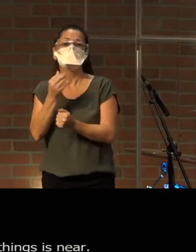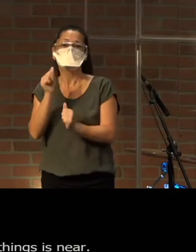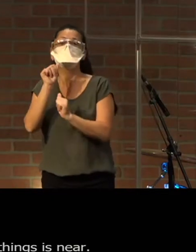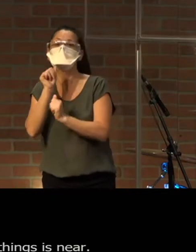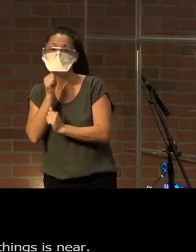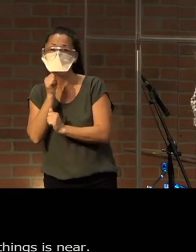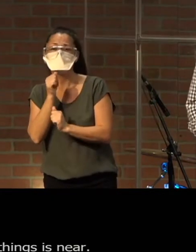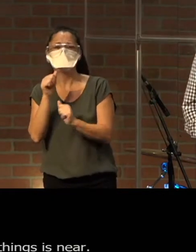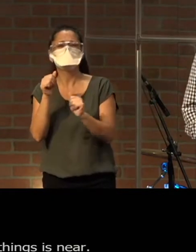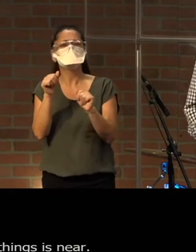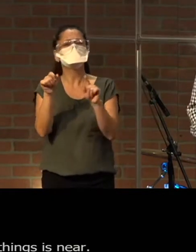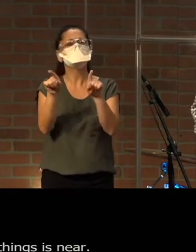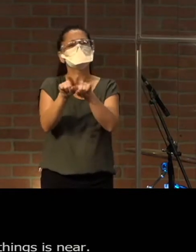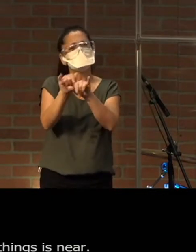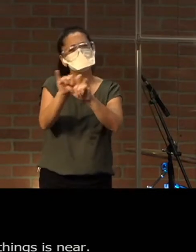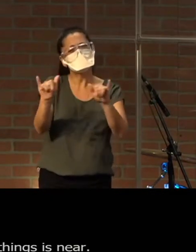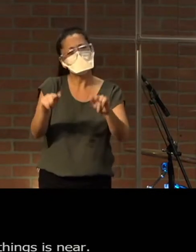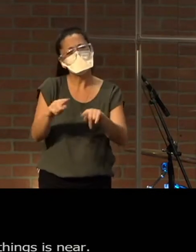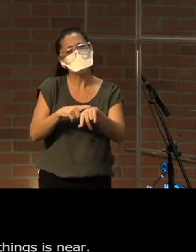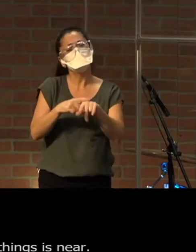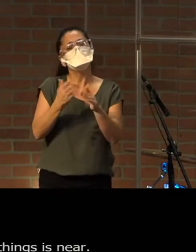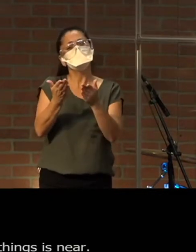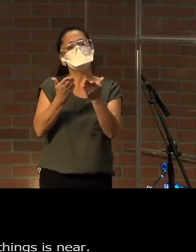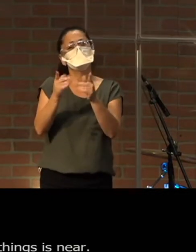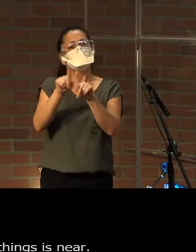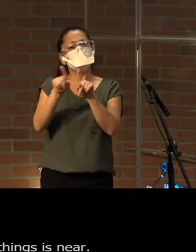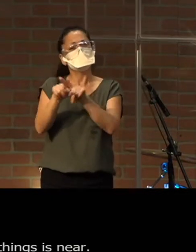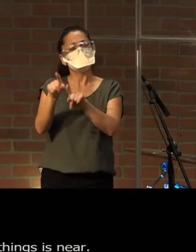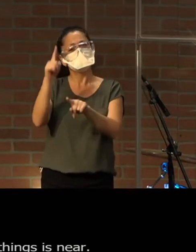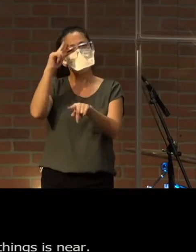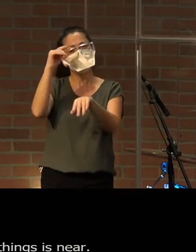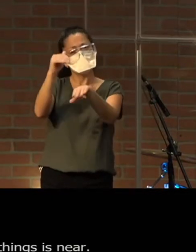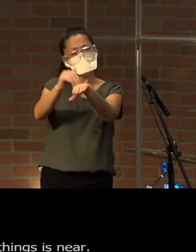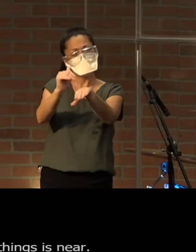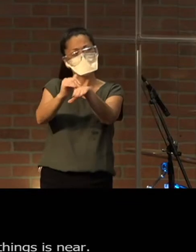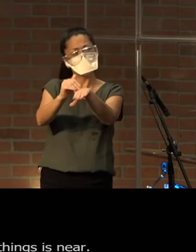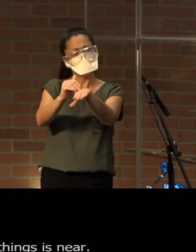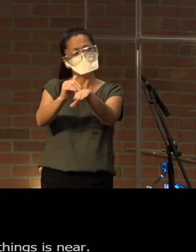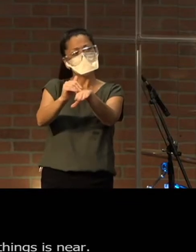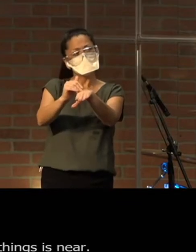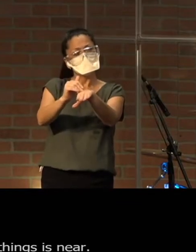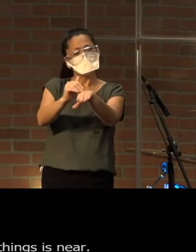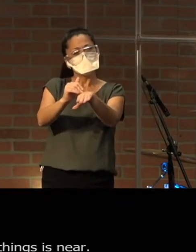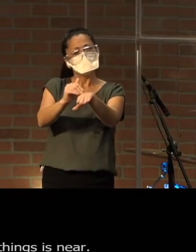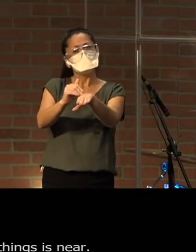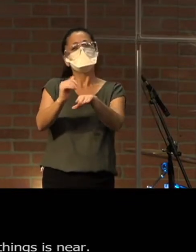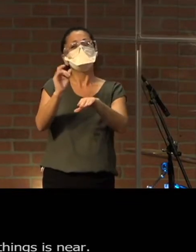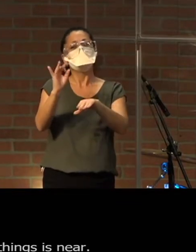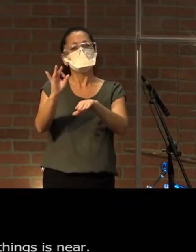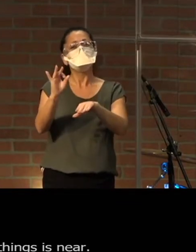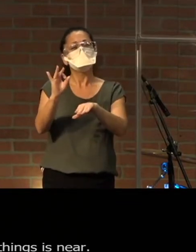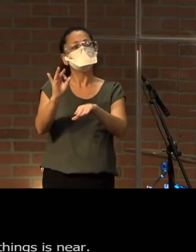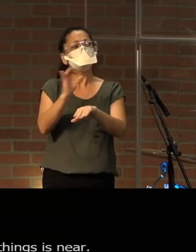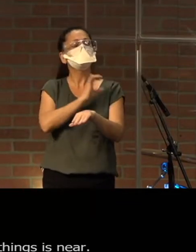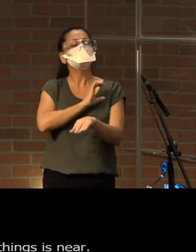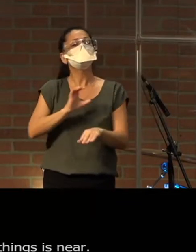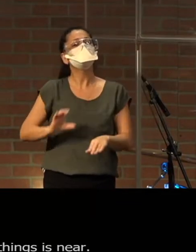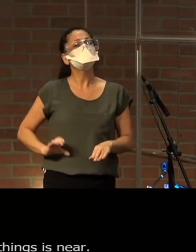time, it serves as a reminder of the paradoxical nature of the Christian faith, that we are